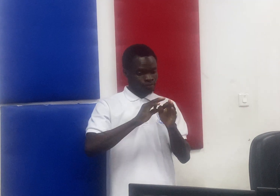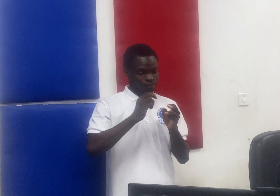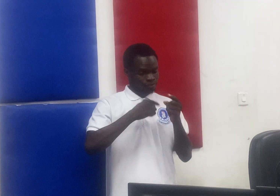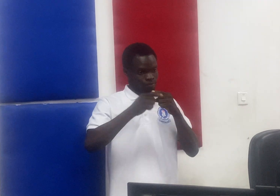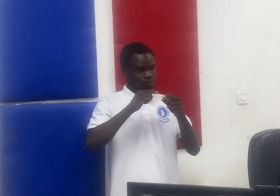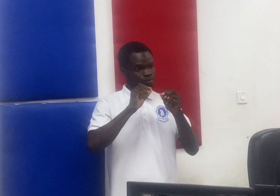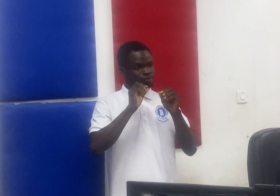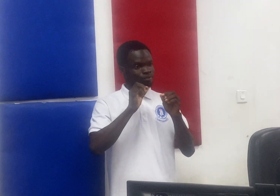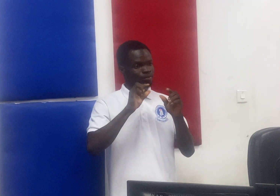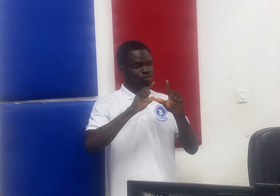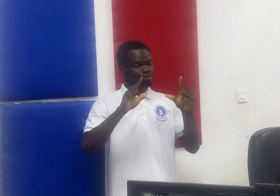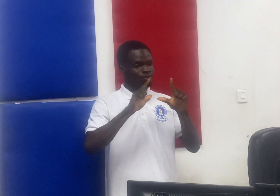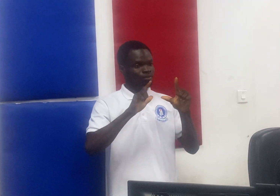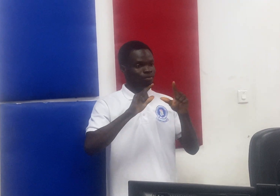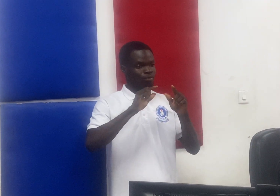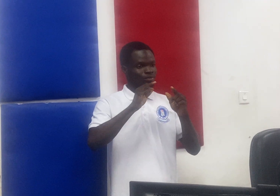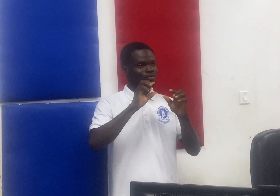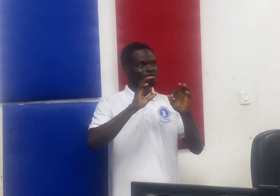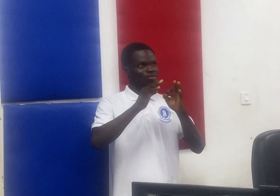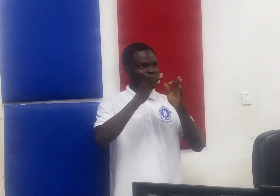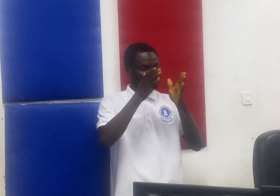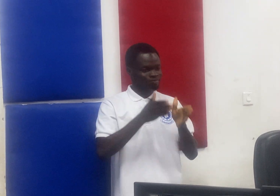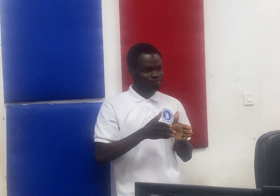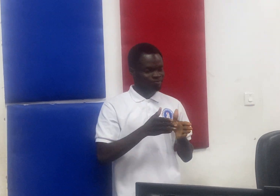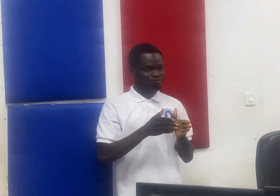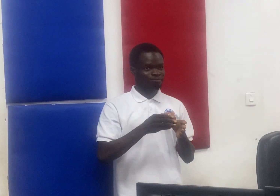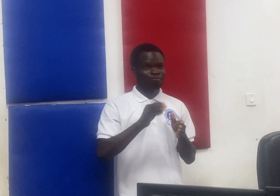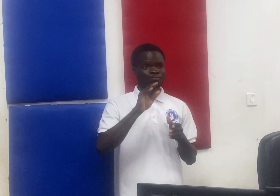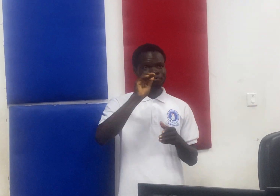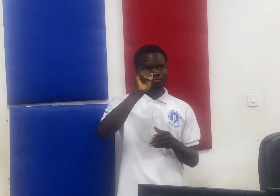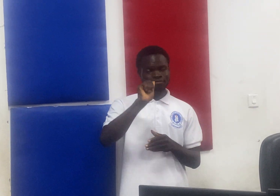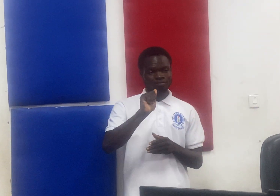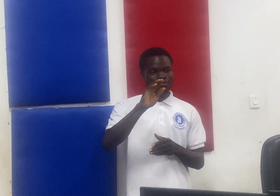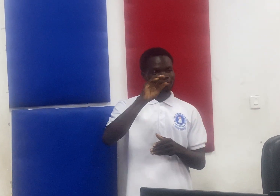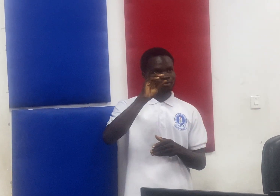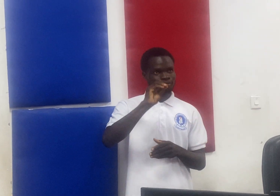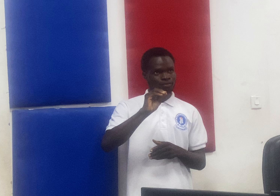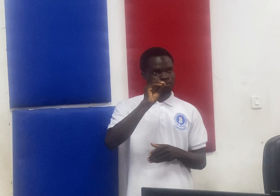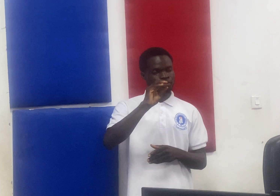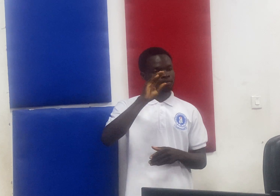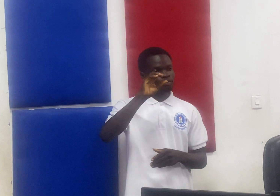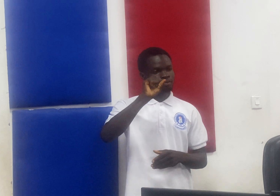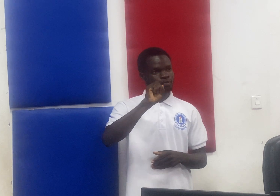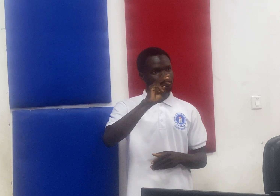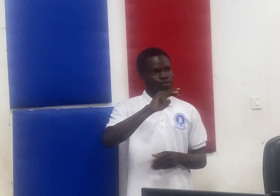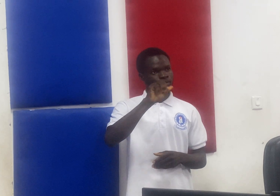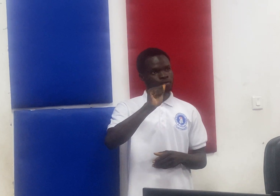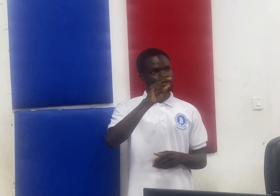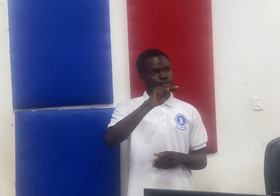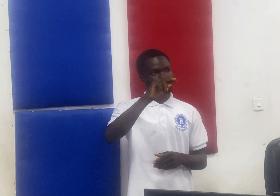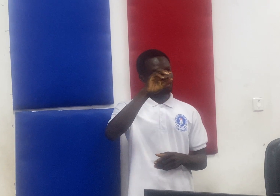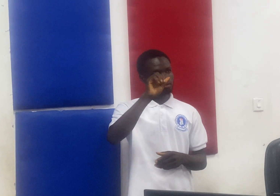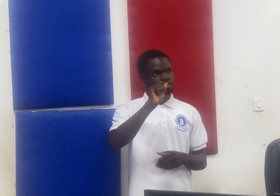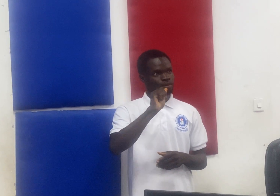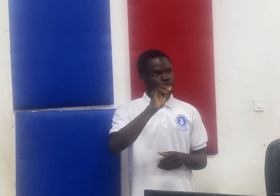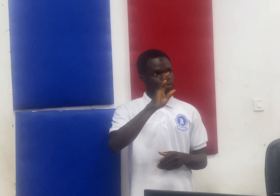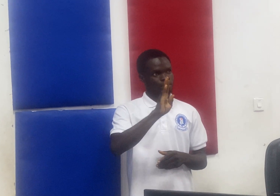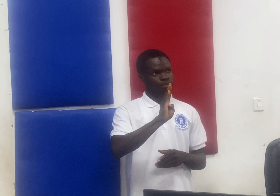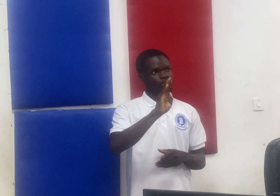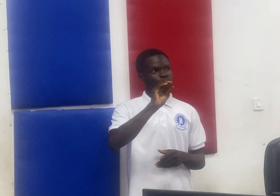Bashiru Osman. We are so much grateful, highly grateful and happy to have in our midst